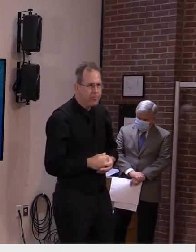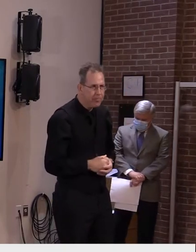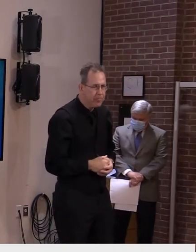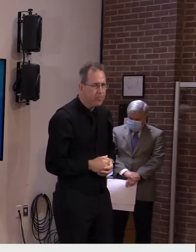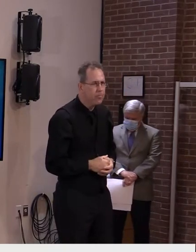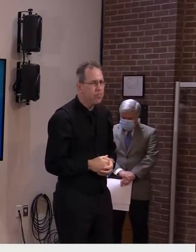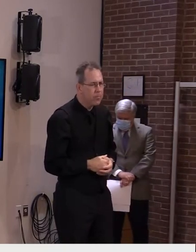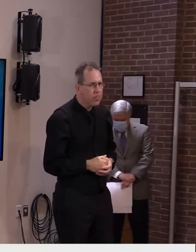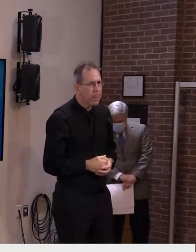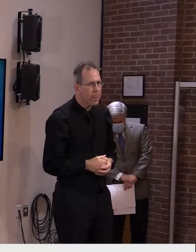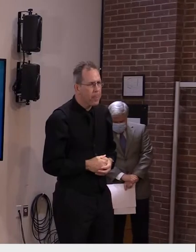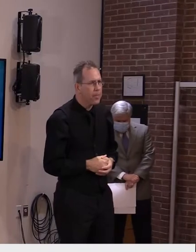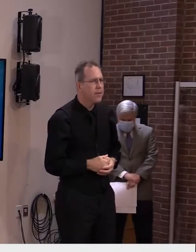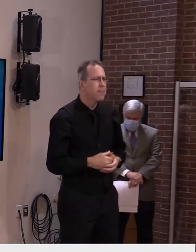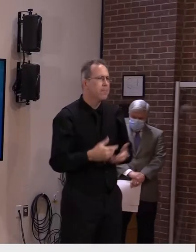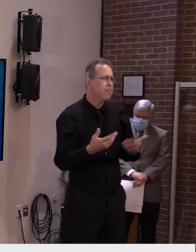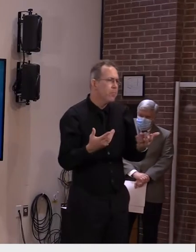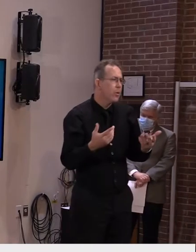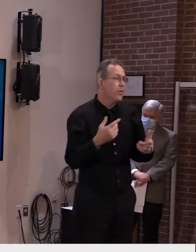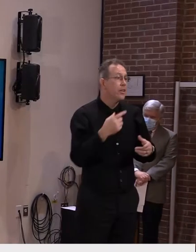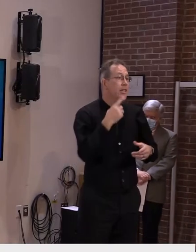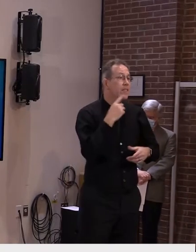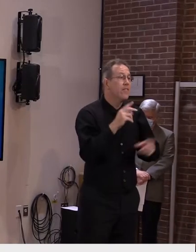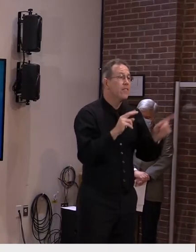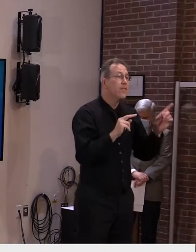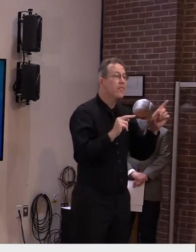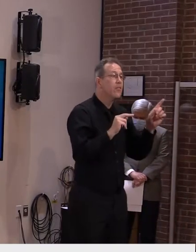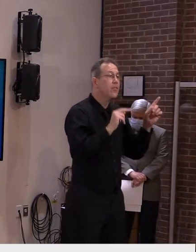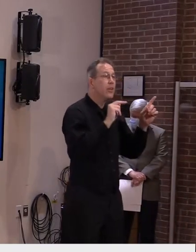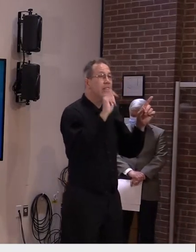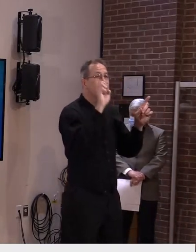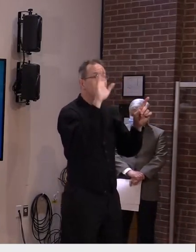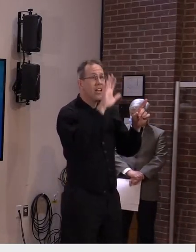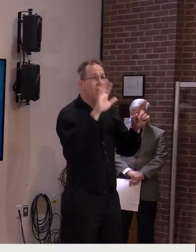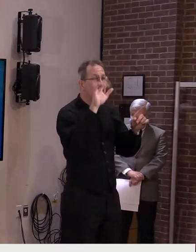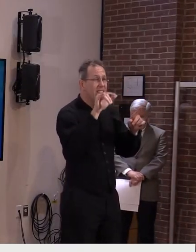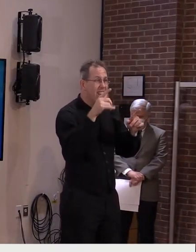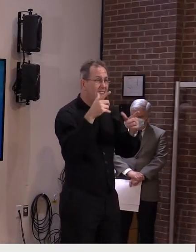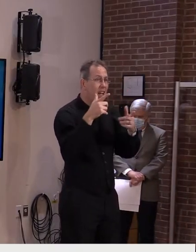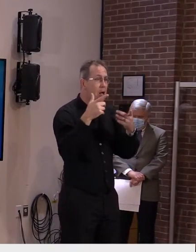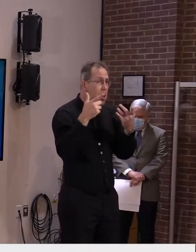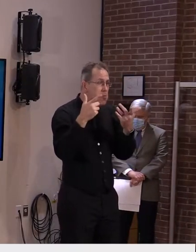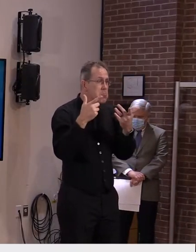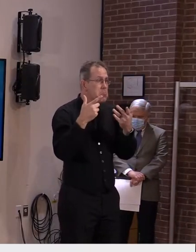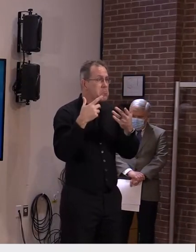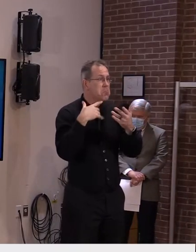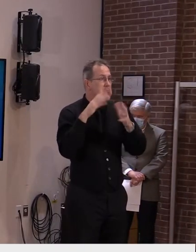general county data for all people of all ages in that county.